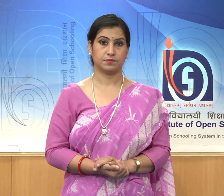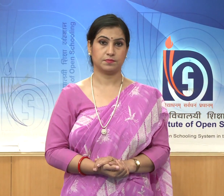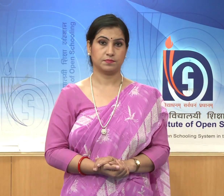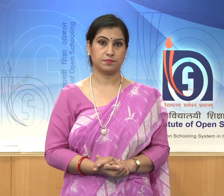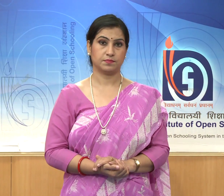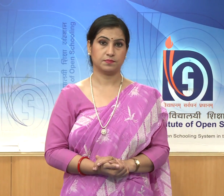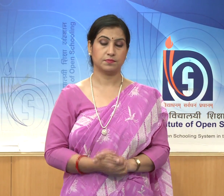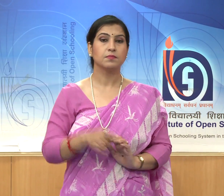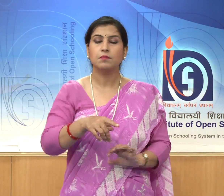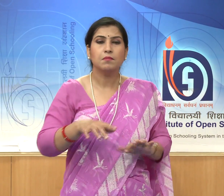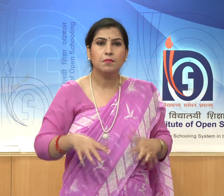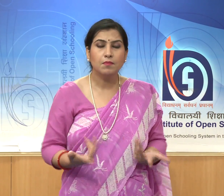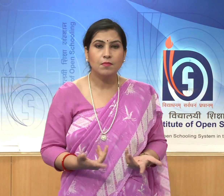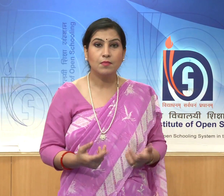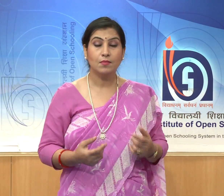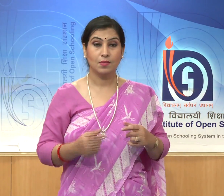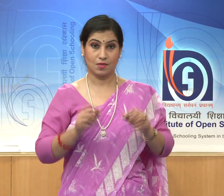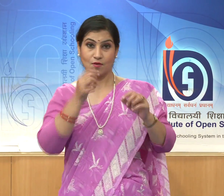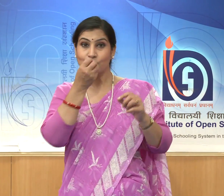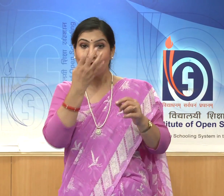is making a garland